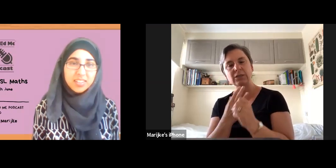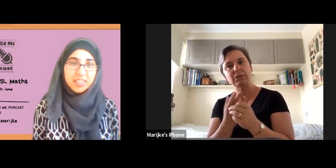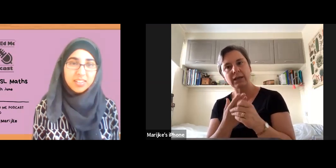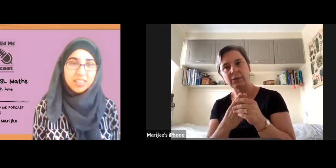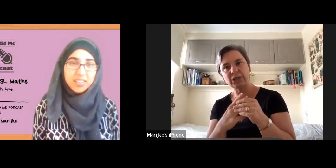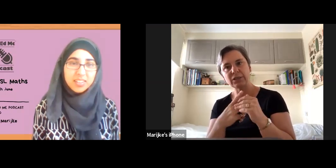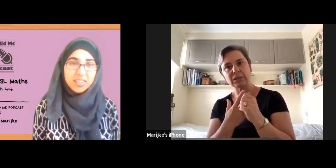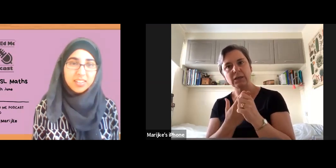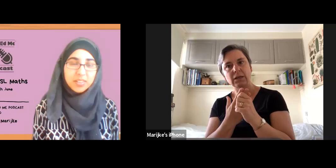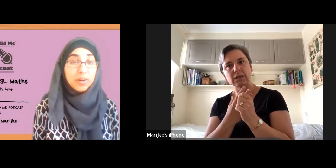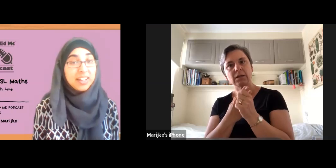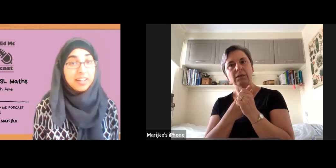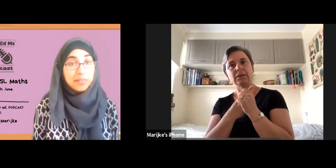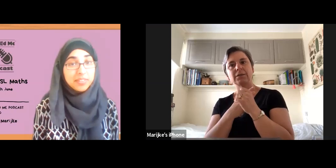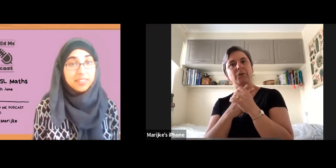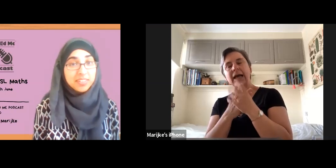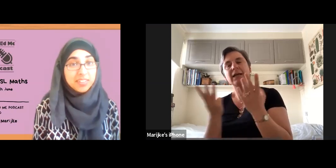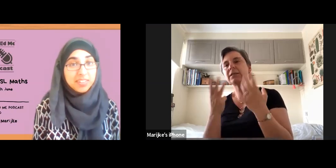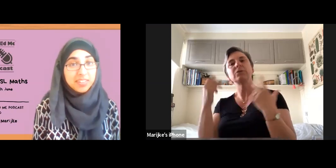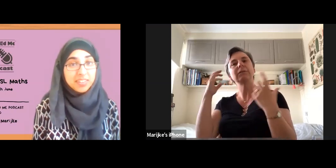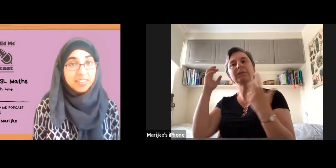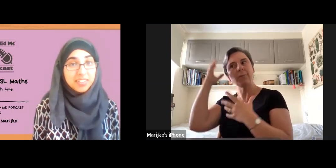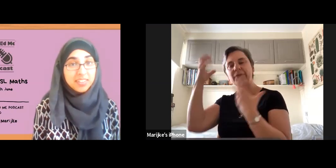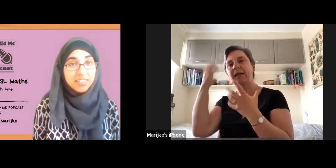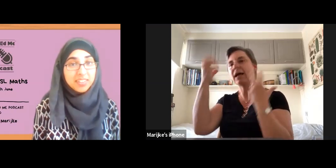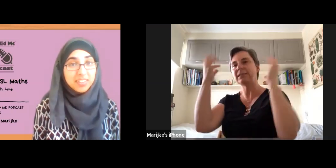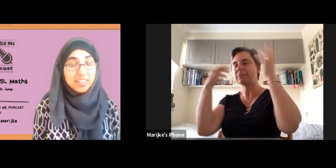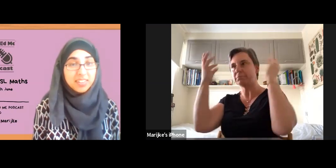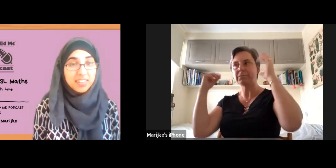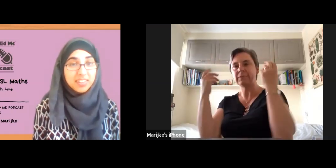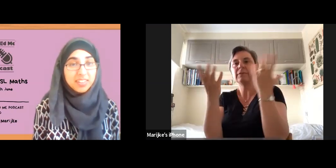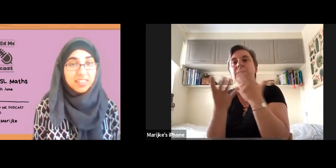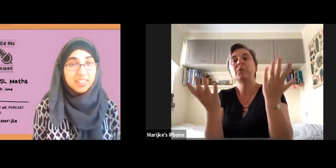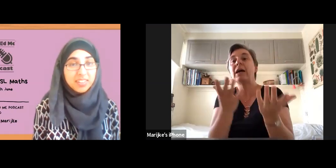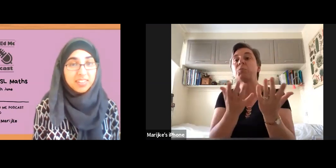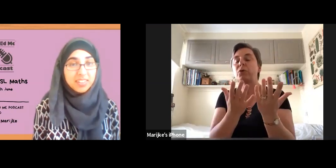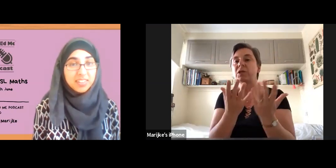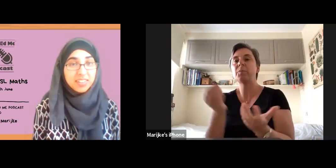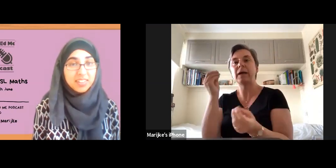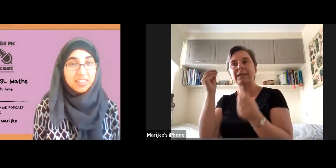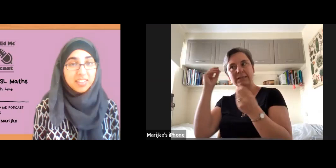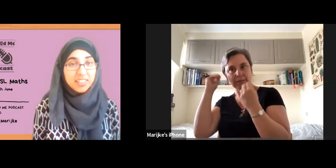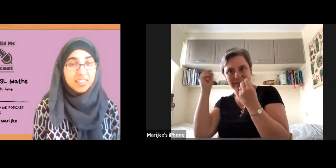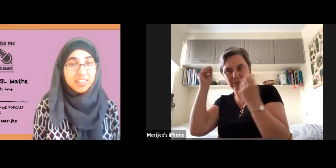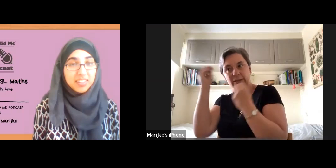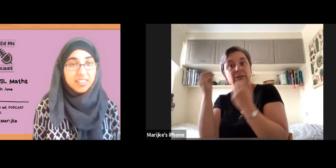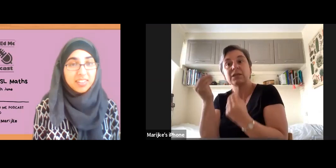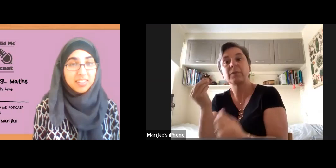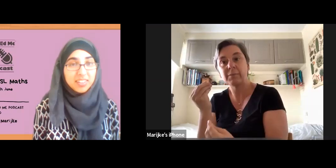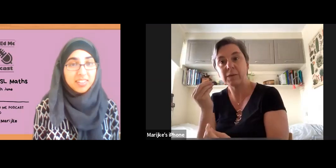sign languages. Wow. So so something as the way I was brought up has done something in my brain